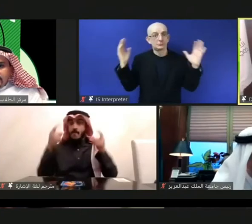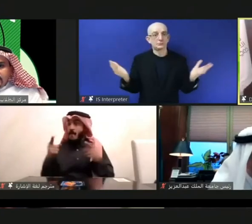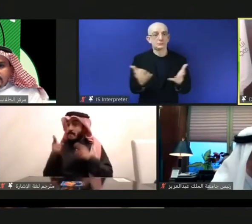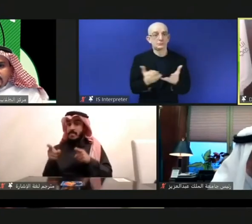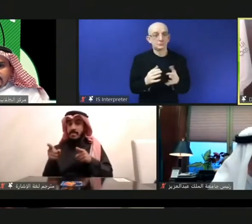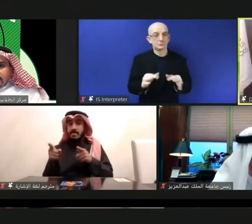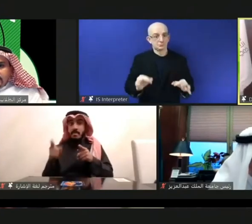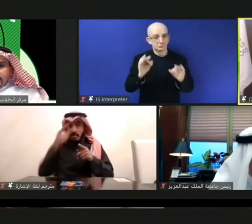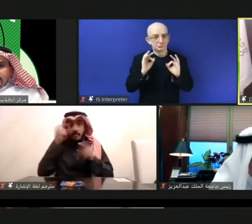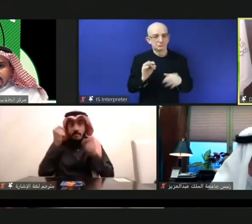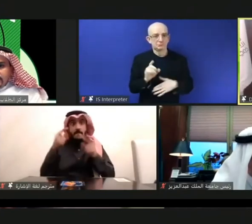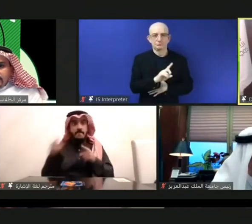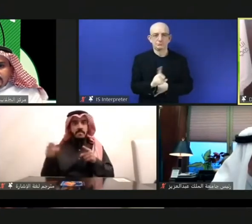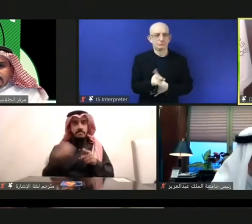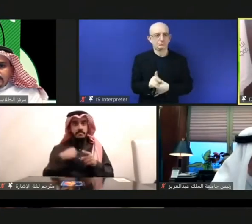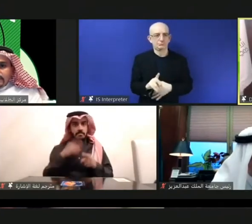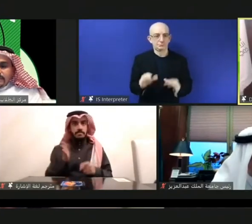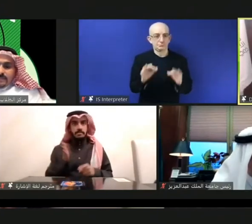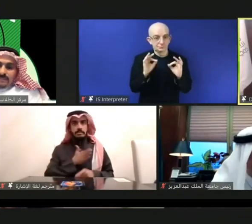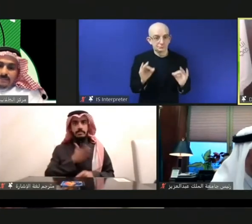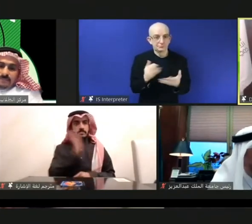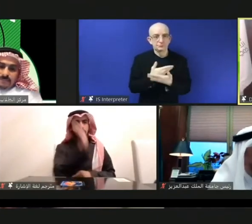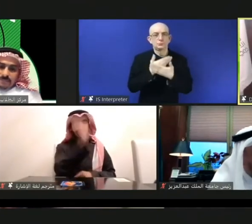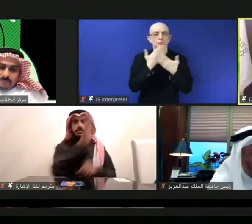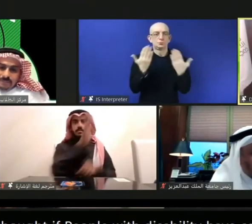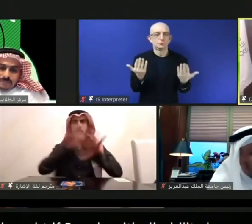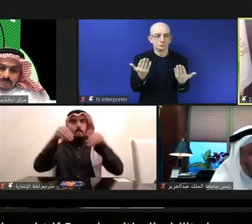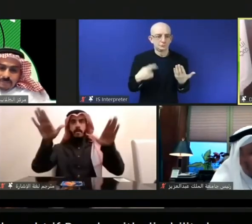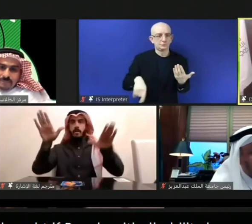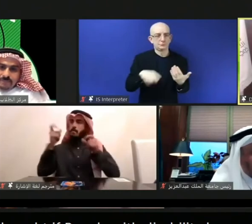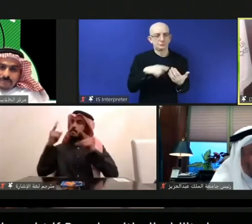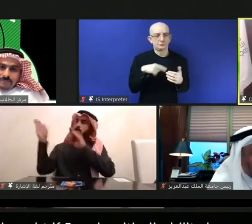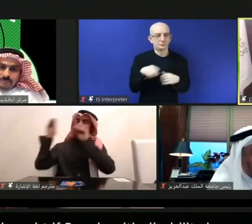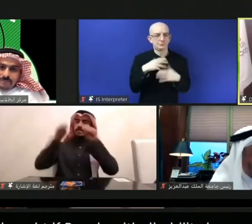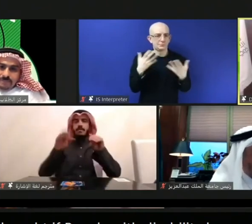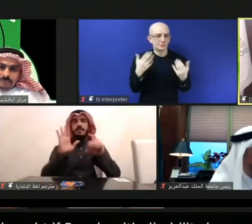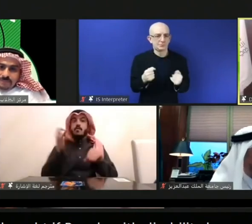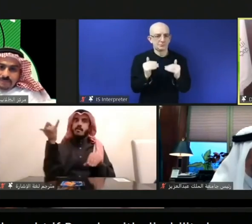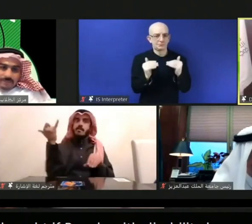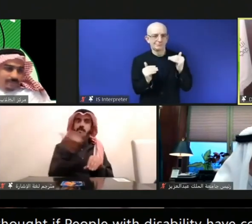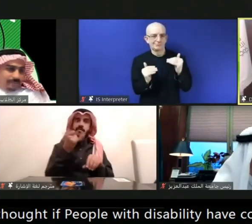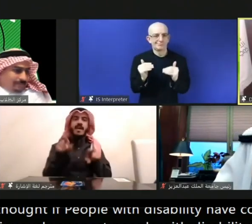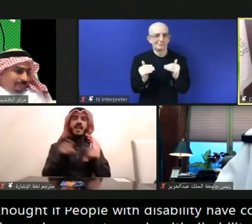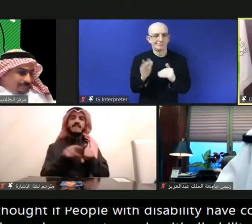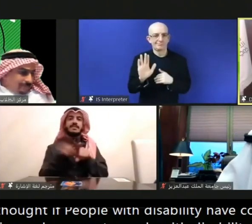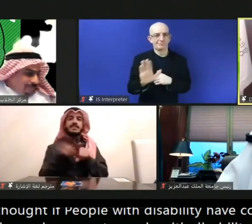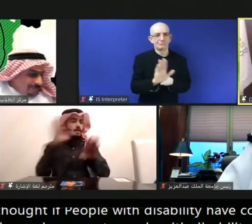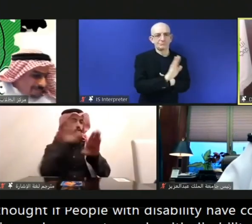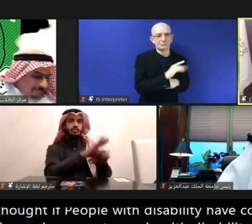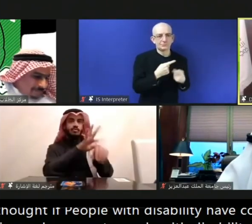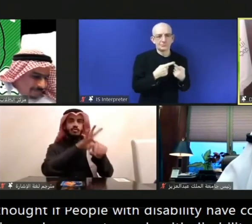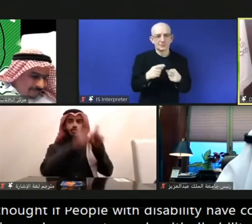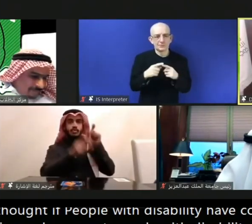of people with disability, are committed to continuously support people with disability in the kingdom and build them